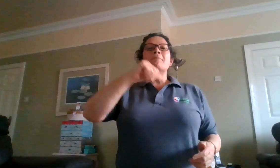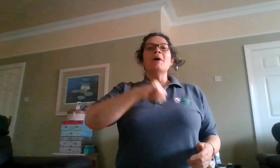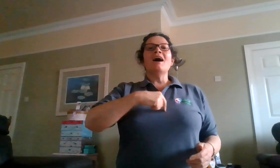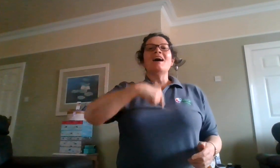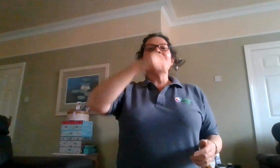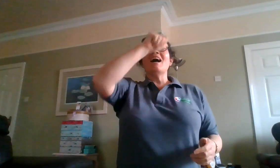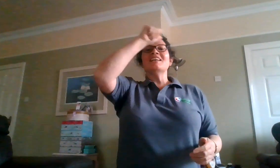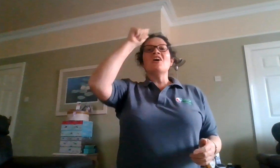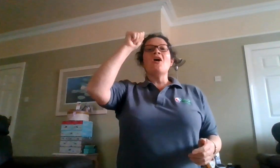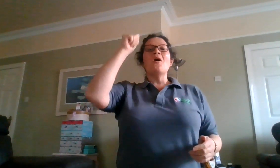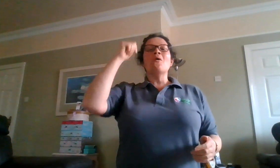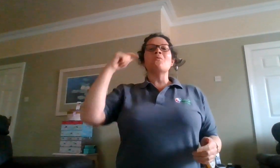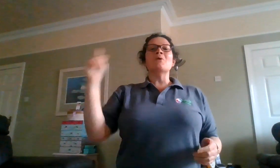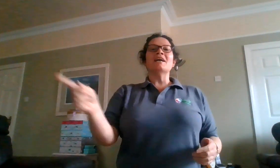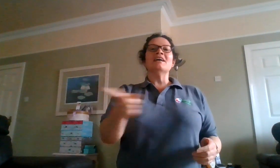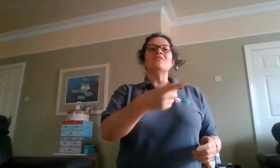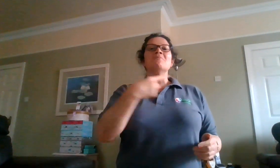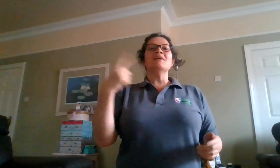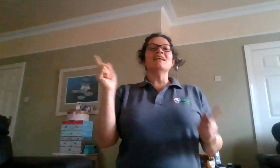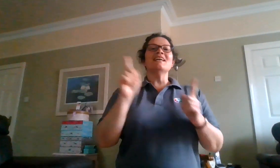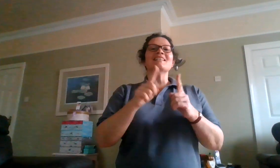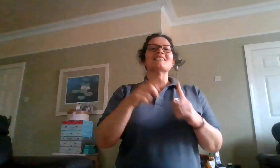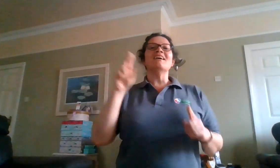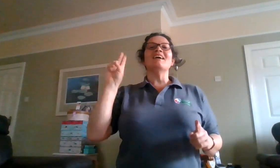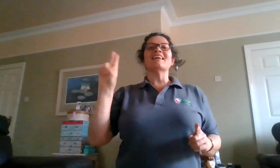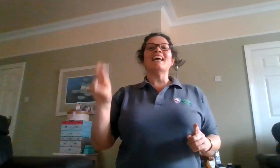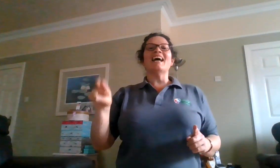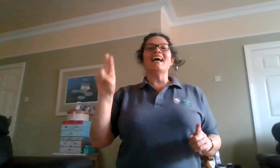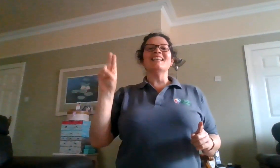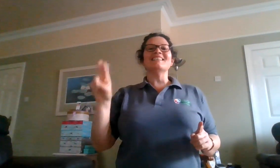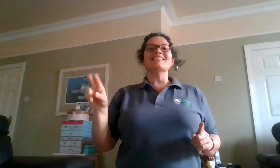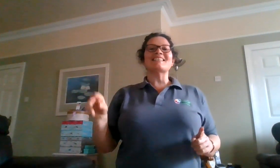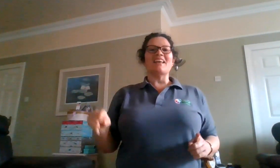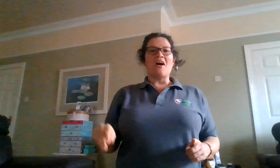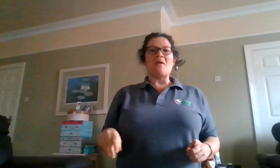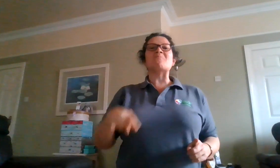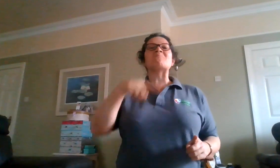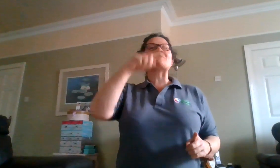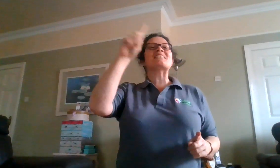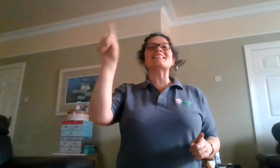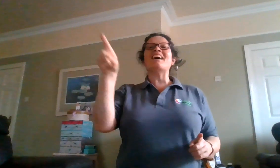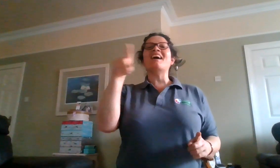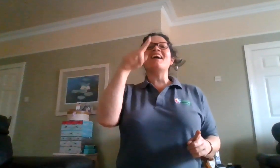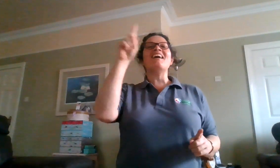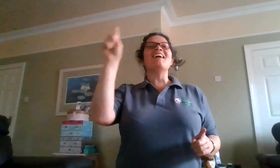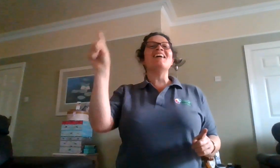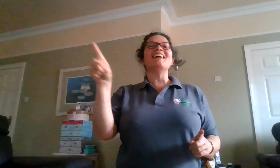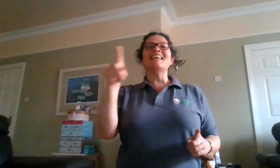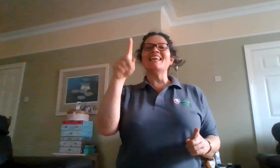but I know we'll meet again some sunny